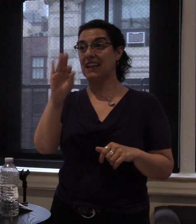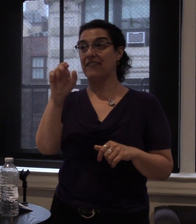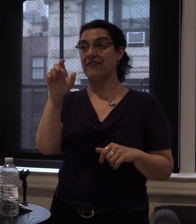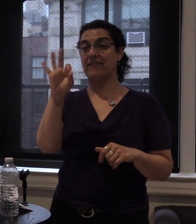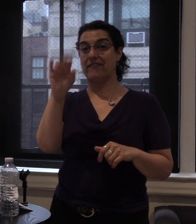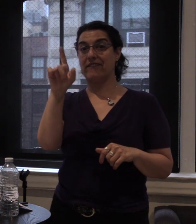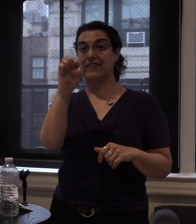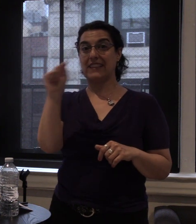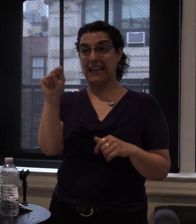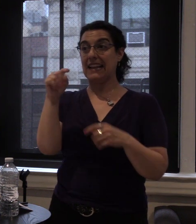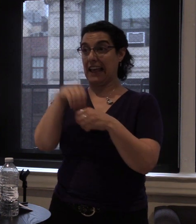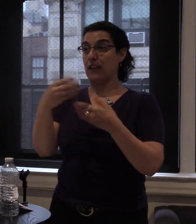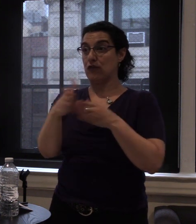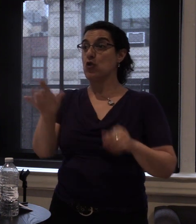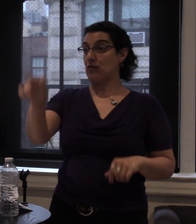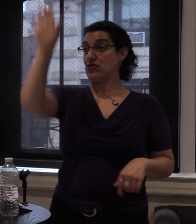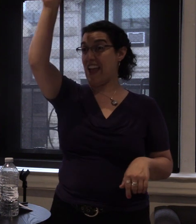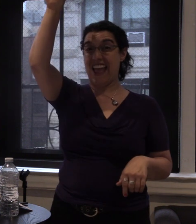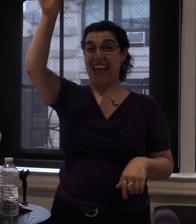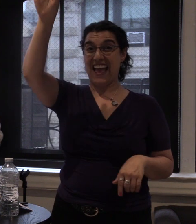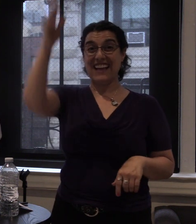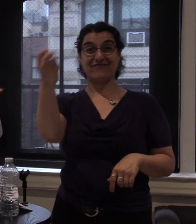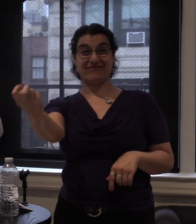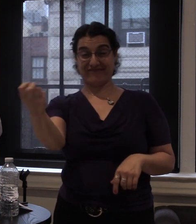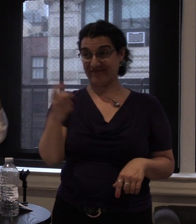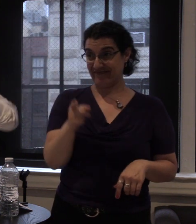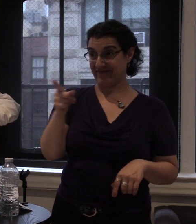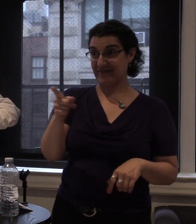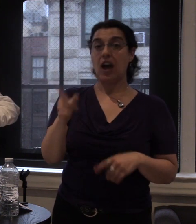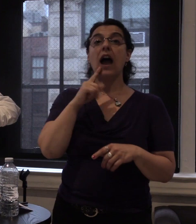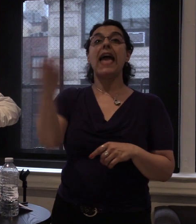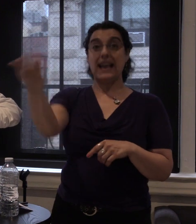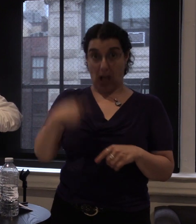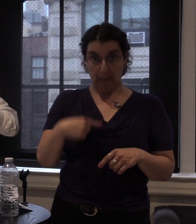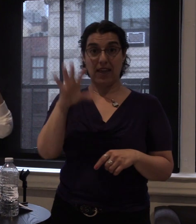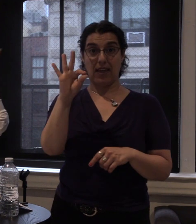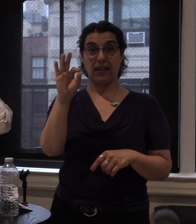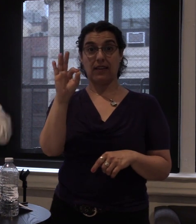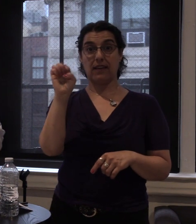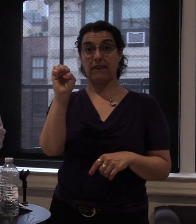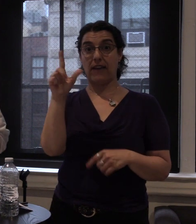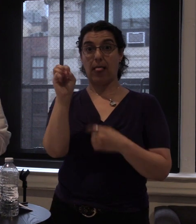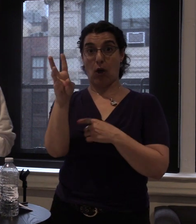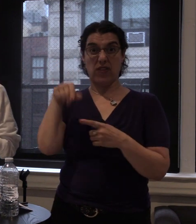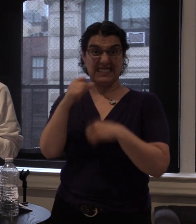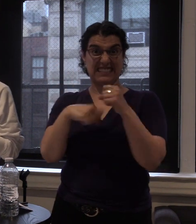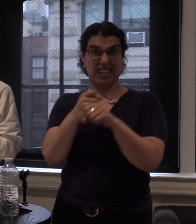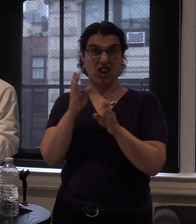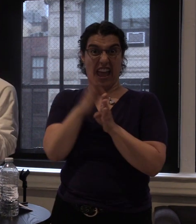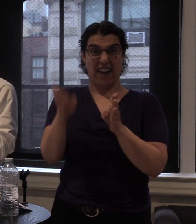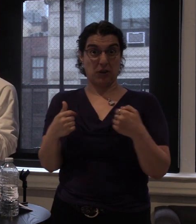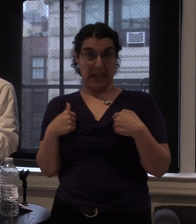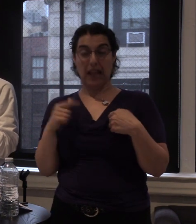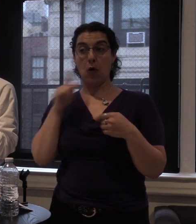room. Raise your hand, Chansey. Hi. Chansey is gonna be the incoming fellow this year after me, and